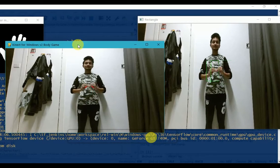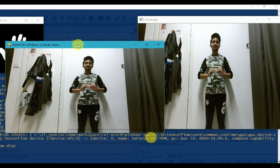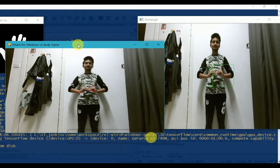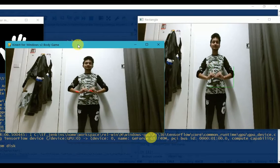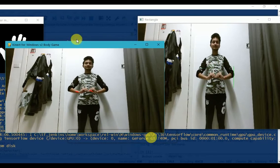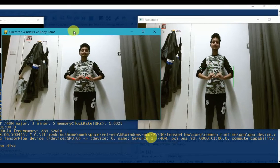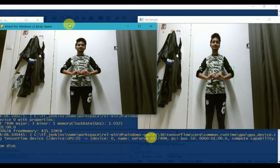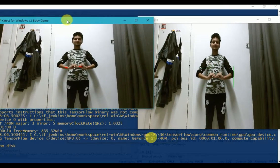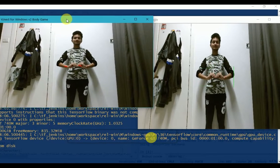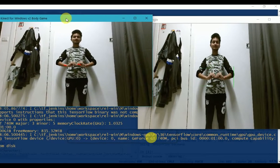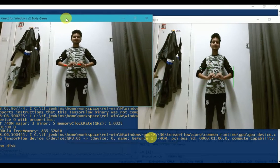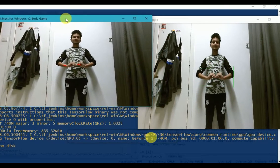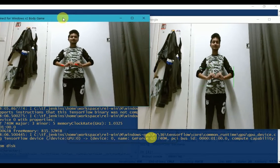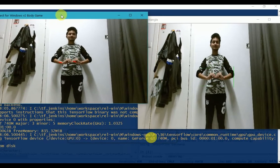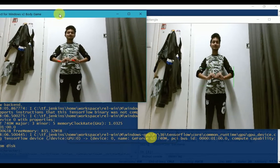B